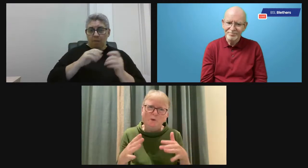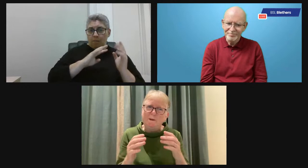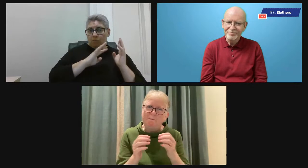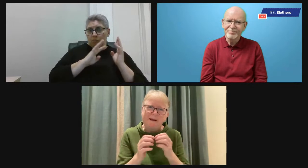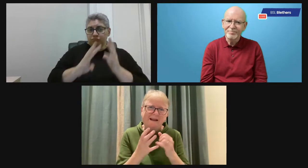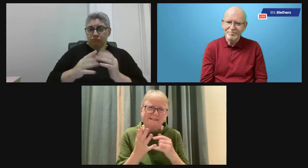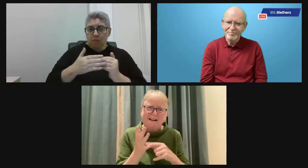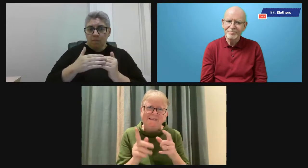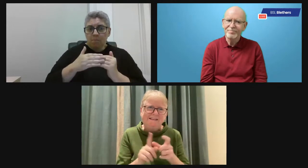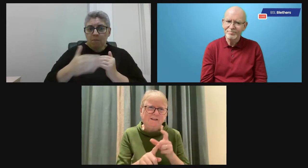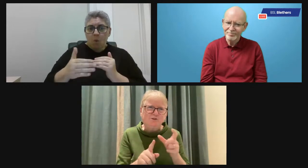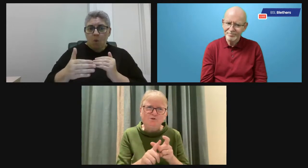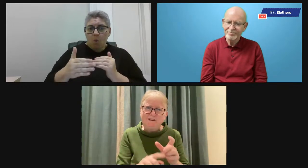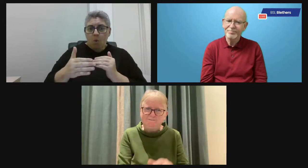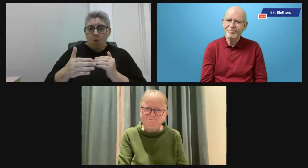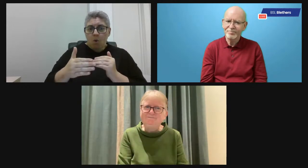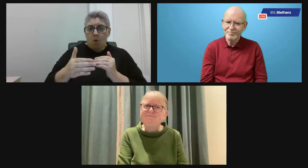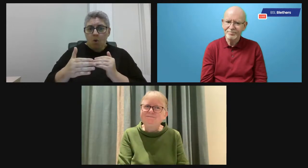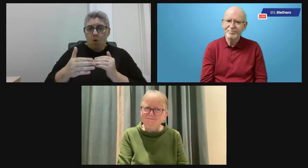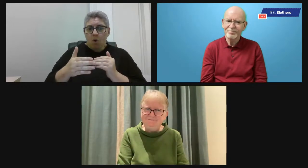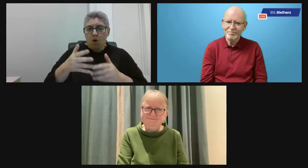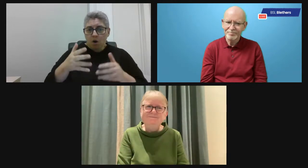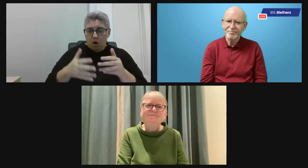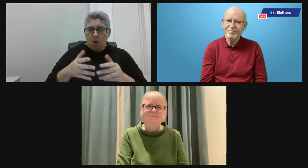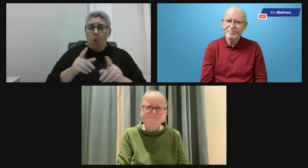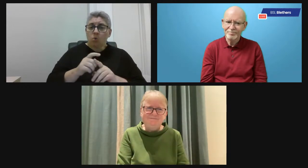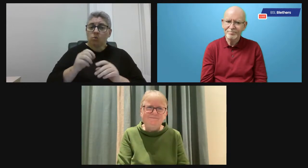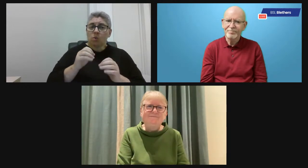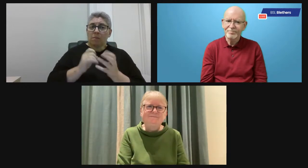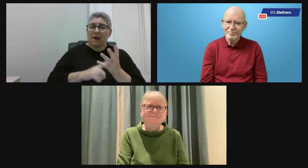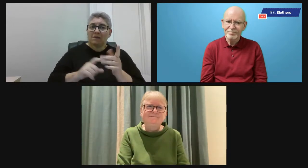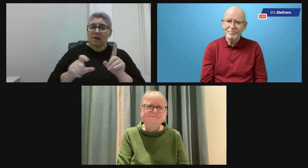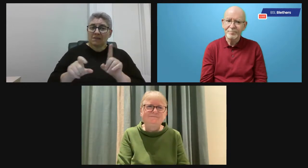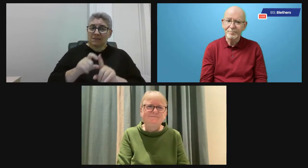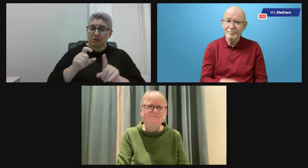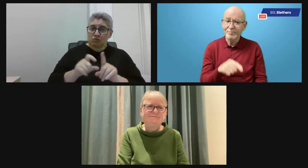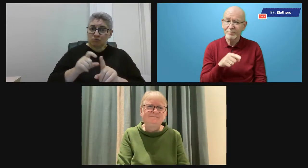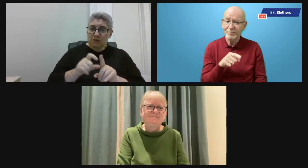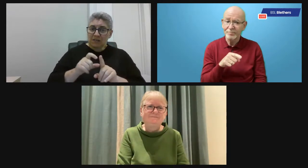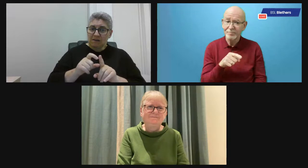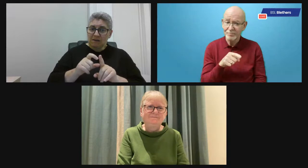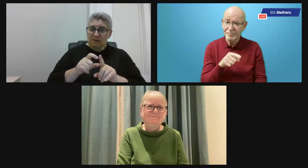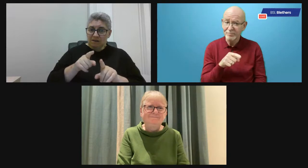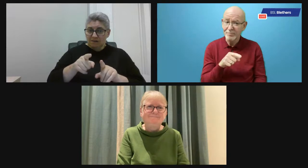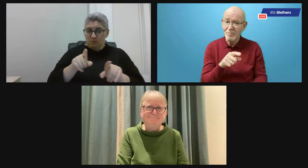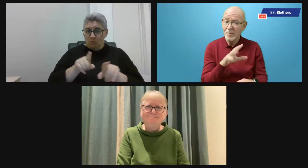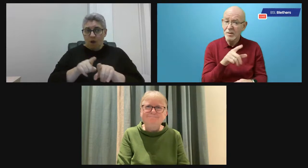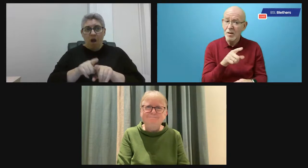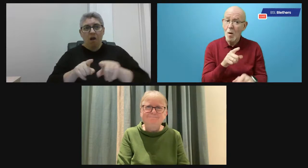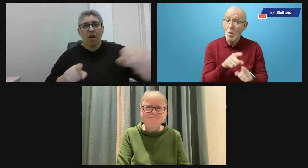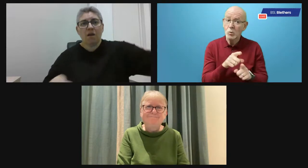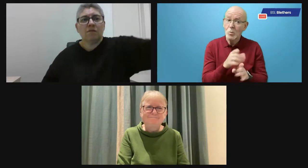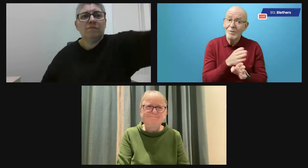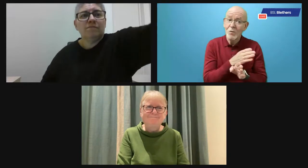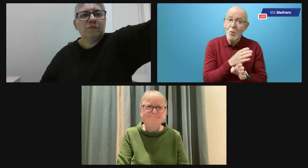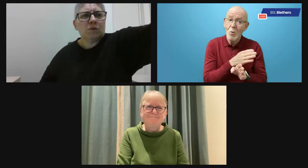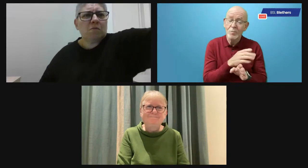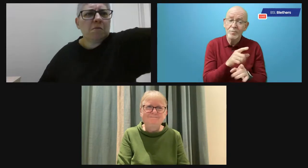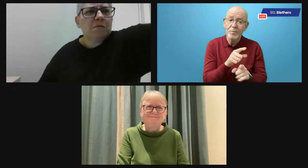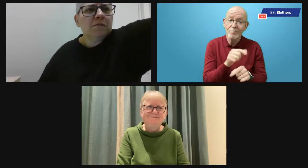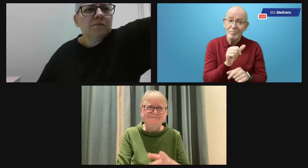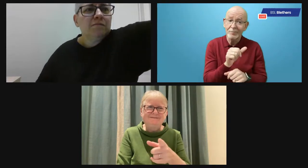Princess Di learning some BSL, and again, And that raised launching the her BSL profile. dictionary. Yeah, Yep, launching the BSL dictionary.